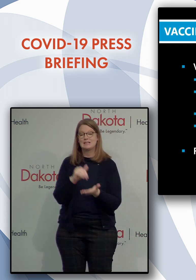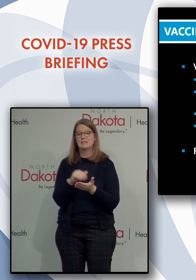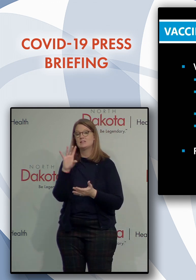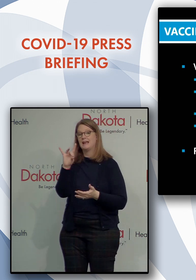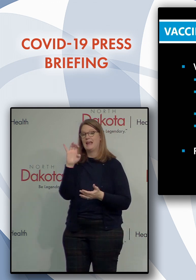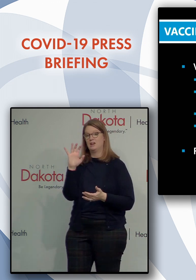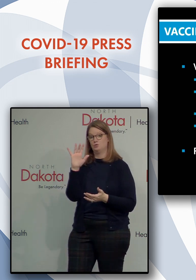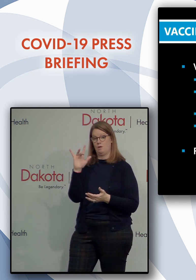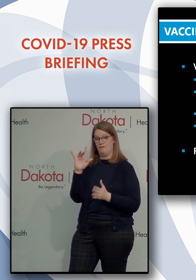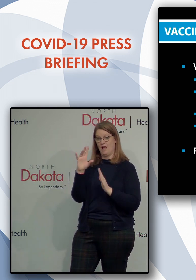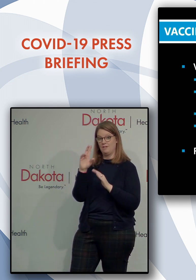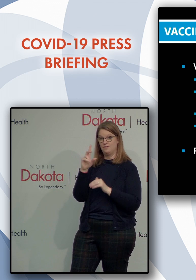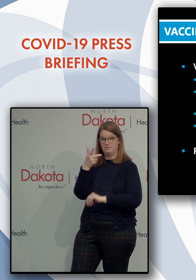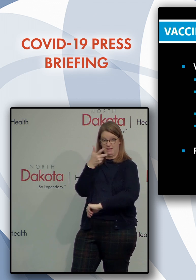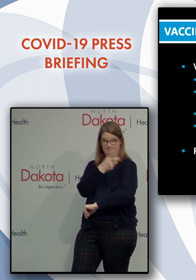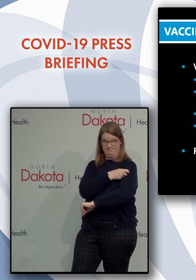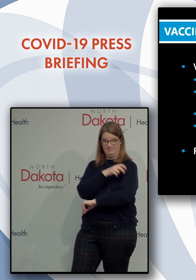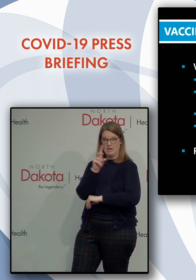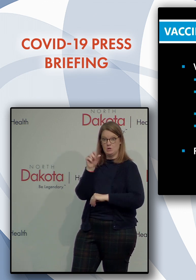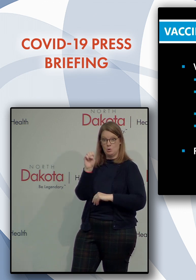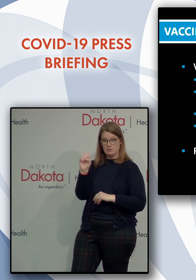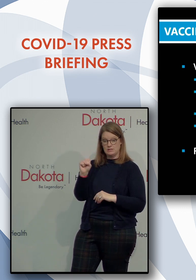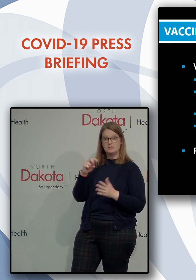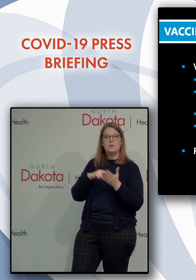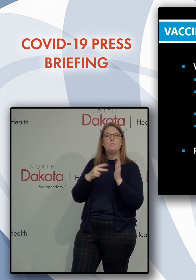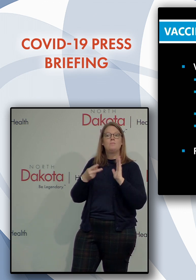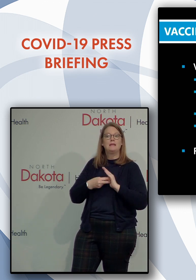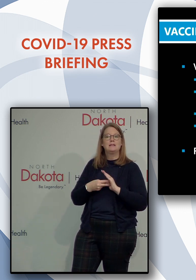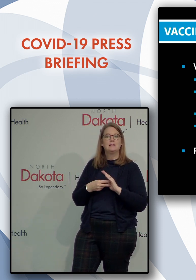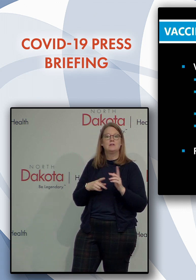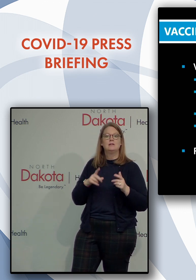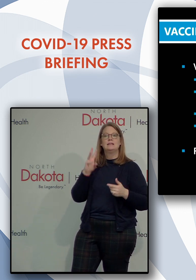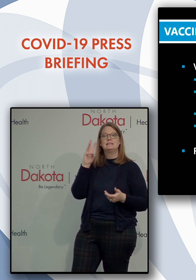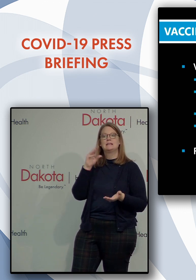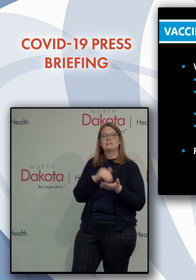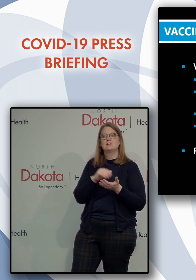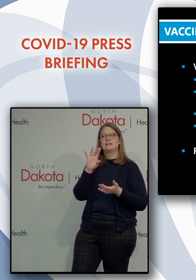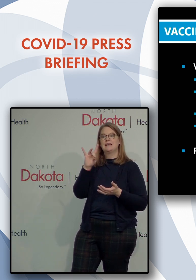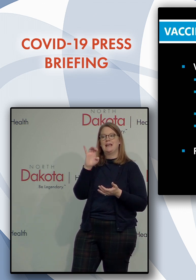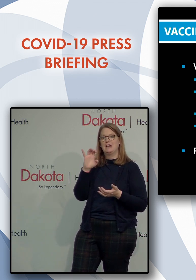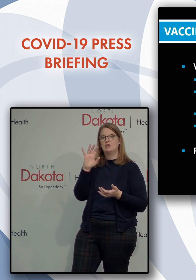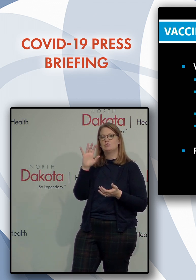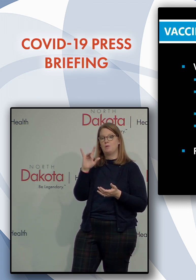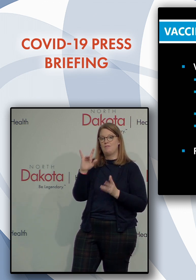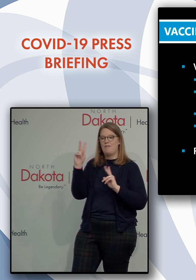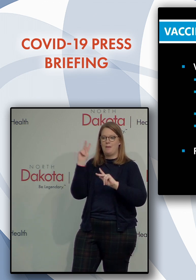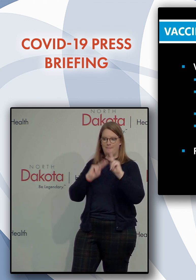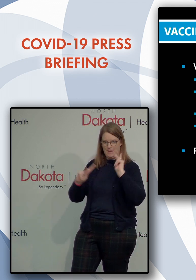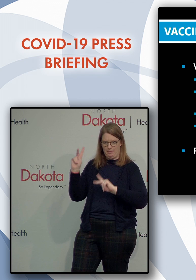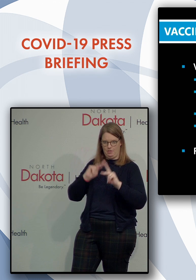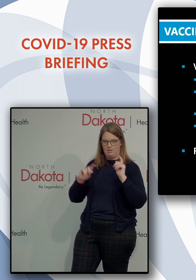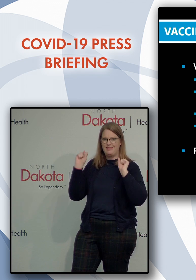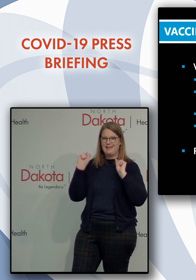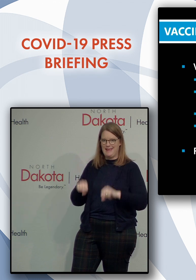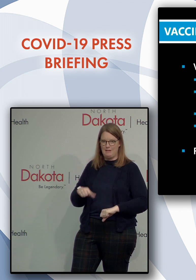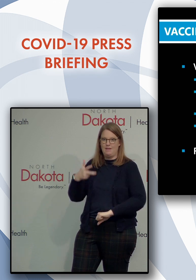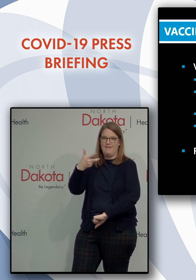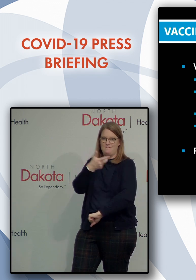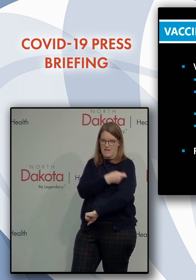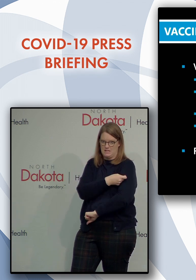when I say 6,825 doses, I just want to make it clear that that's actual 6,825 people that can be vaccinated.